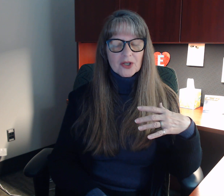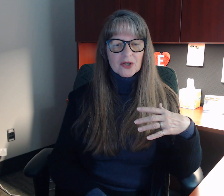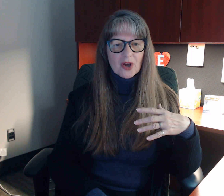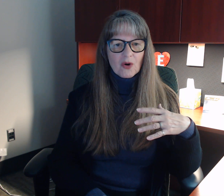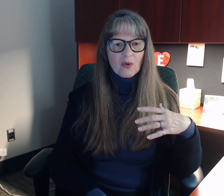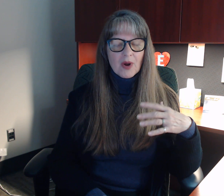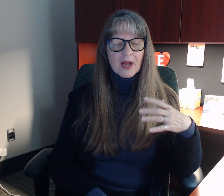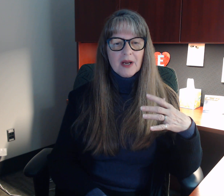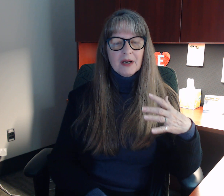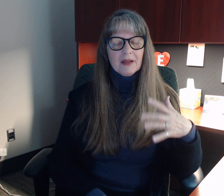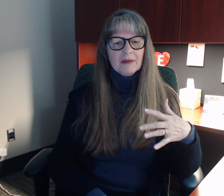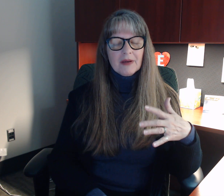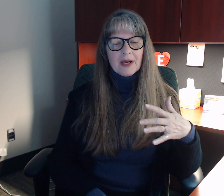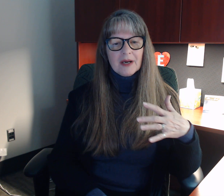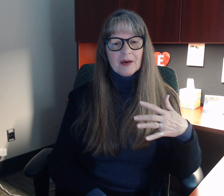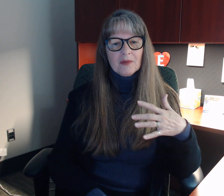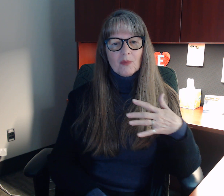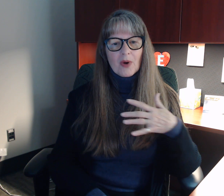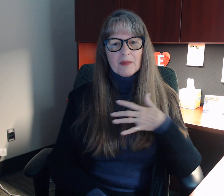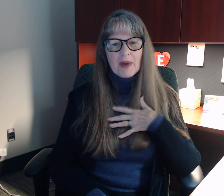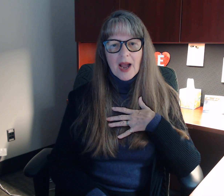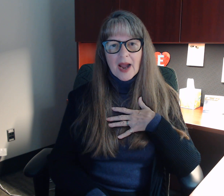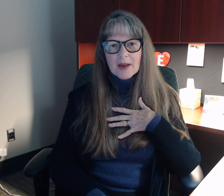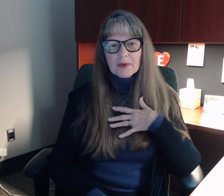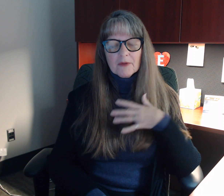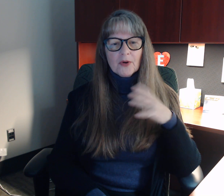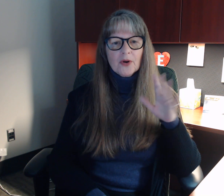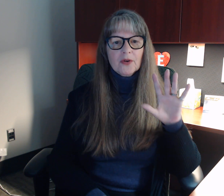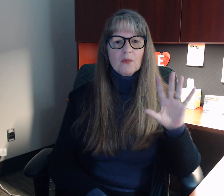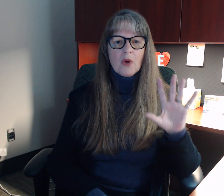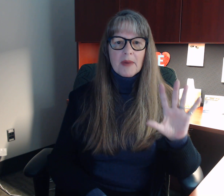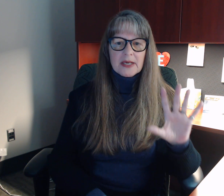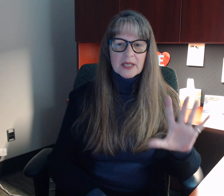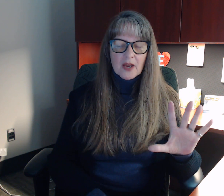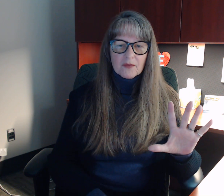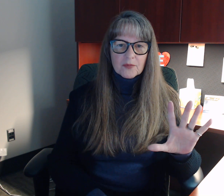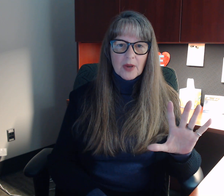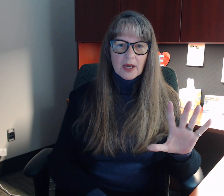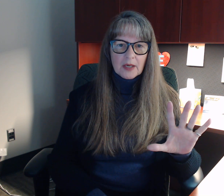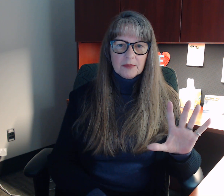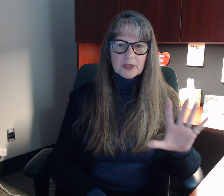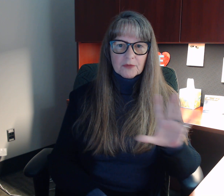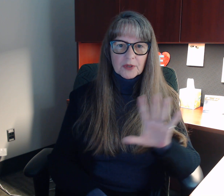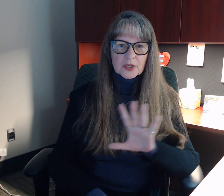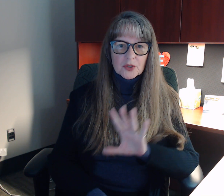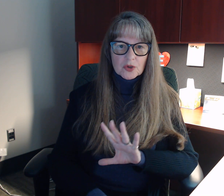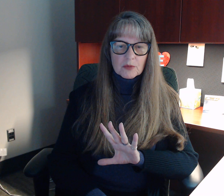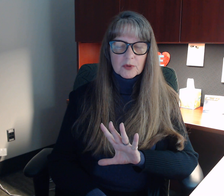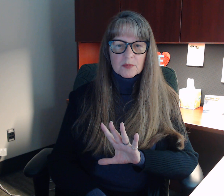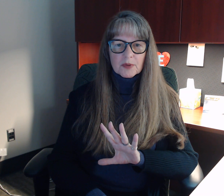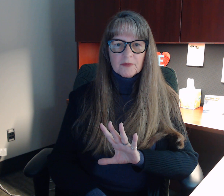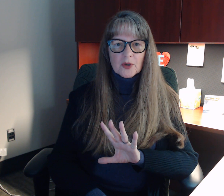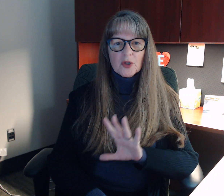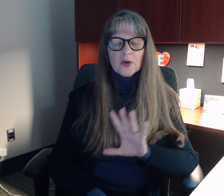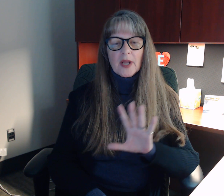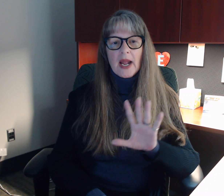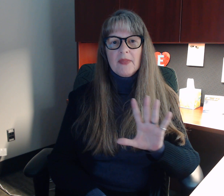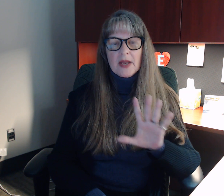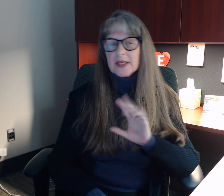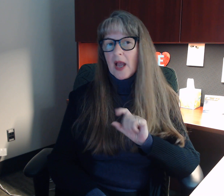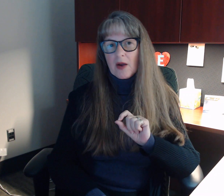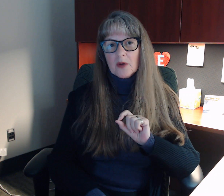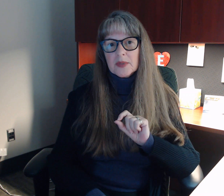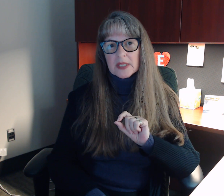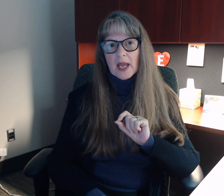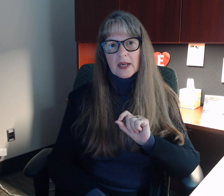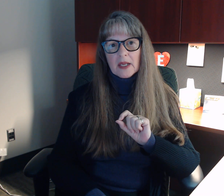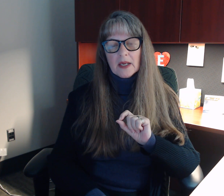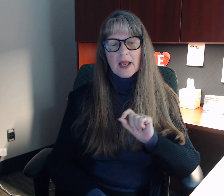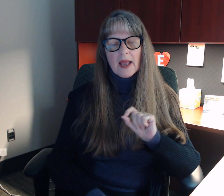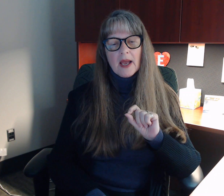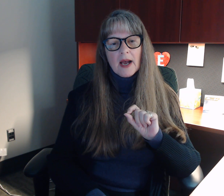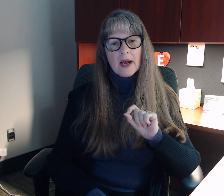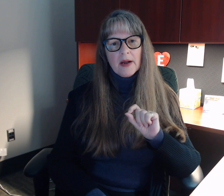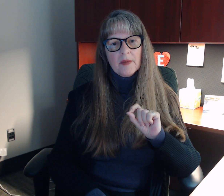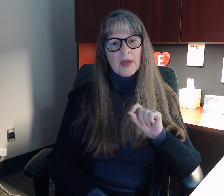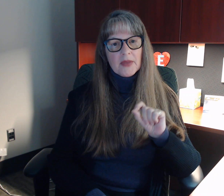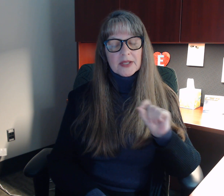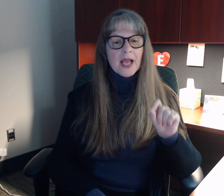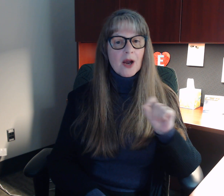know what I preferred and what my deaf different consumers preferred, and that's how I would sign it. And that's how